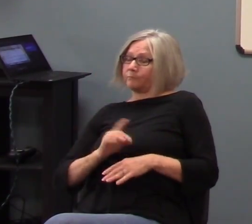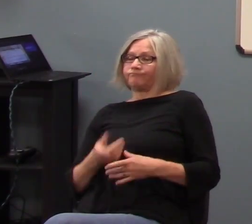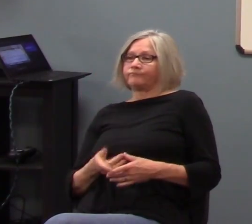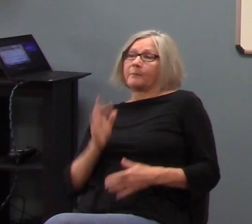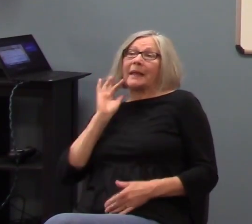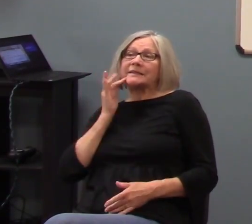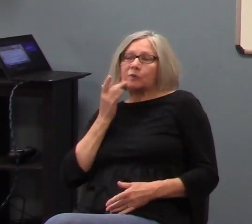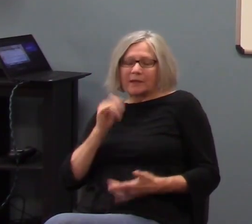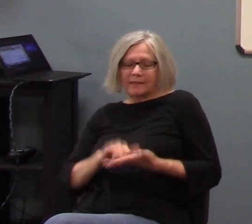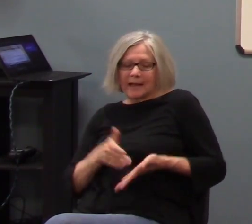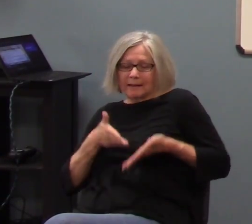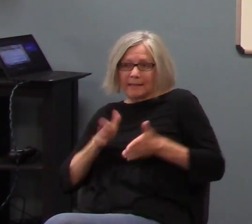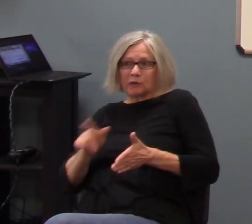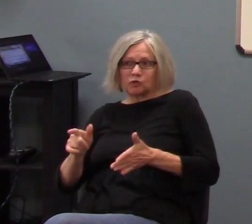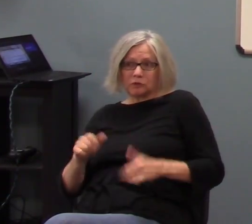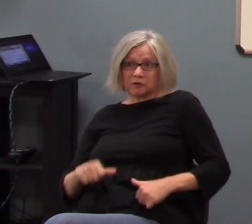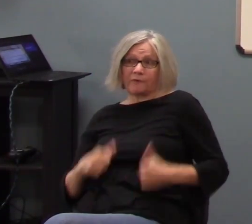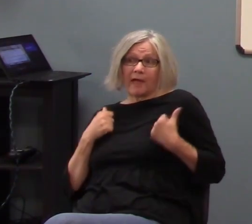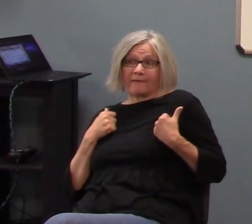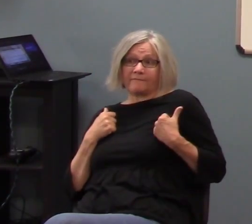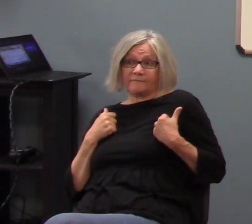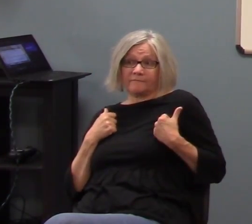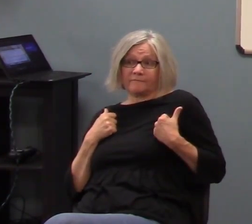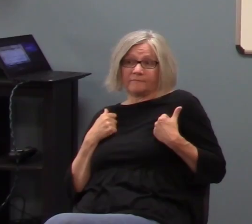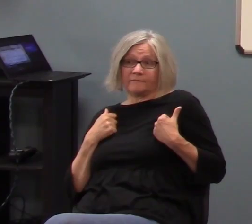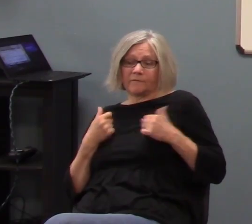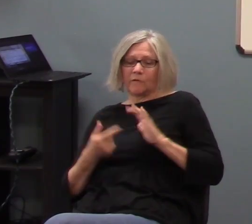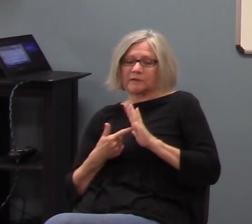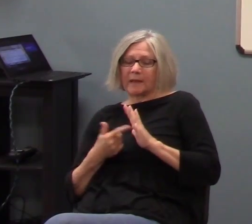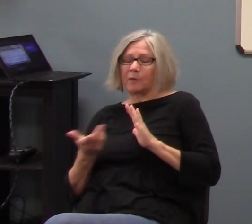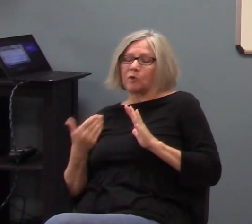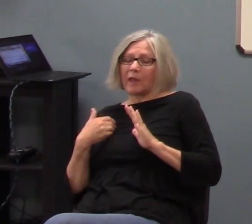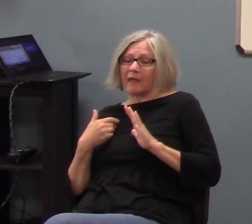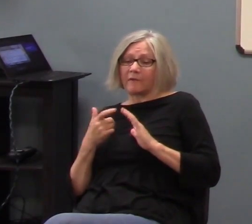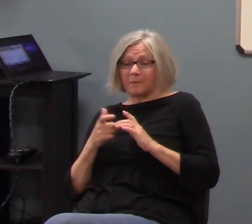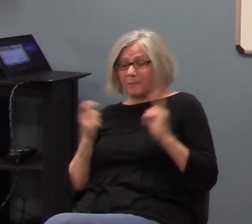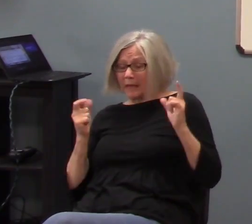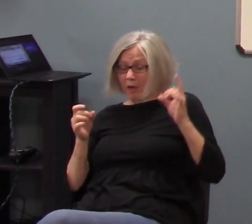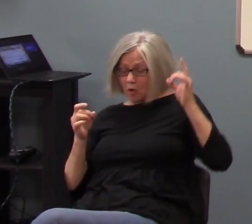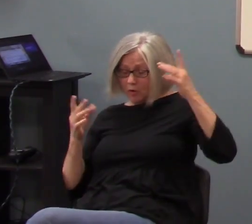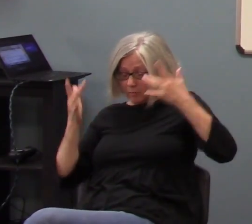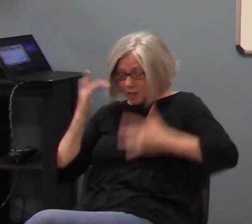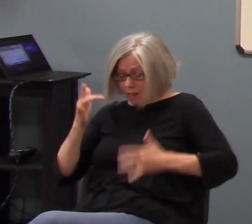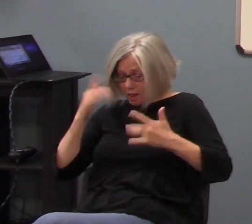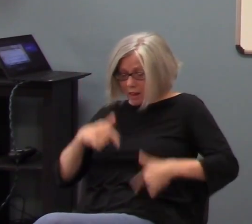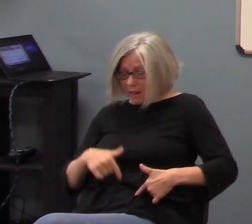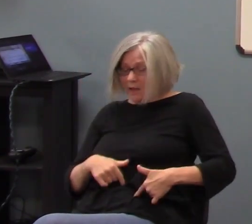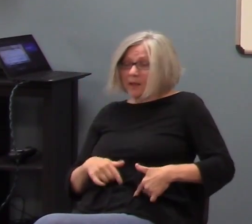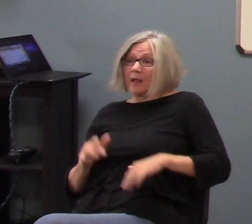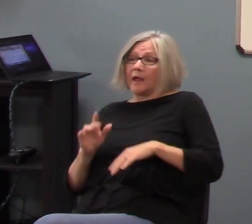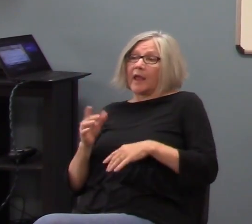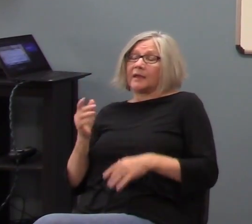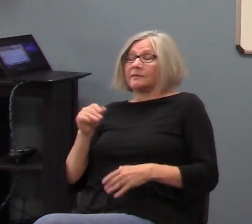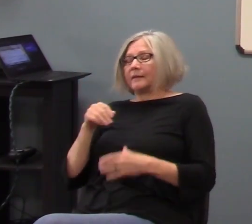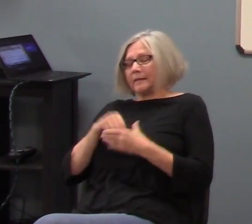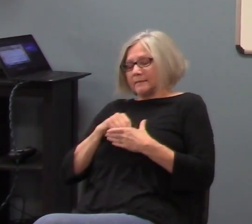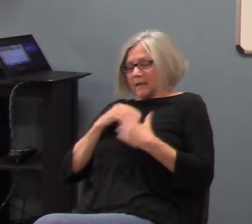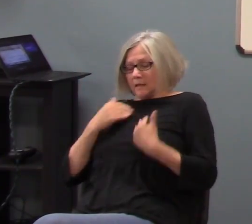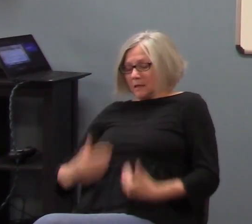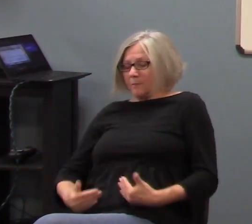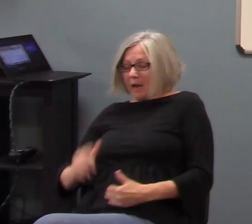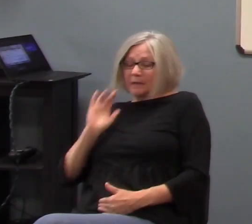you to survive. So it's, for example, you have a big horrible thing and your bacteria die, your appendix helps